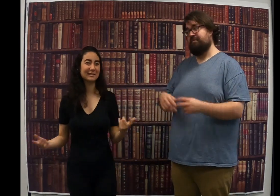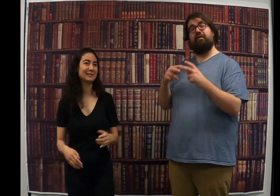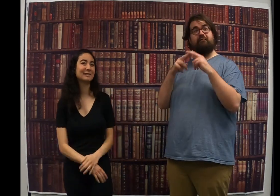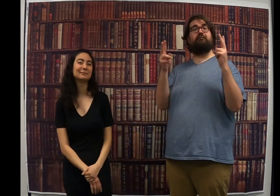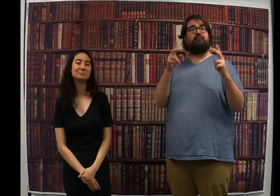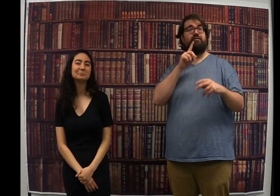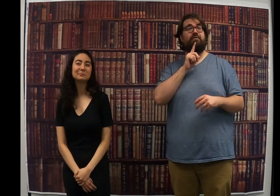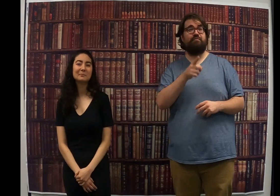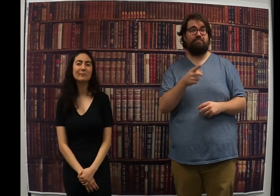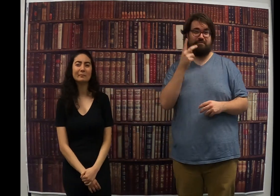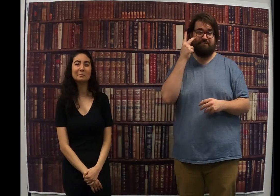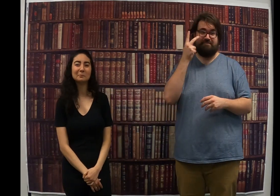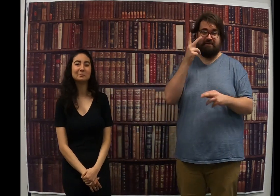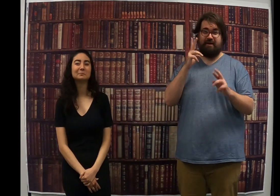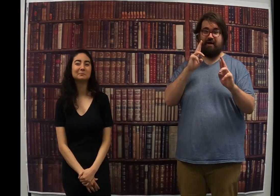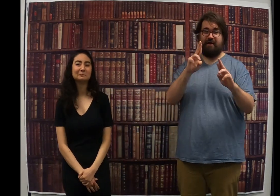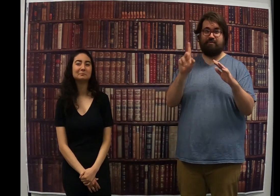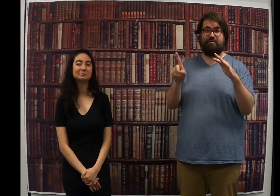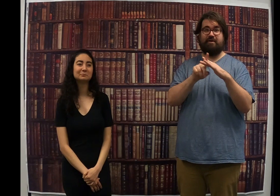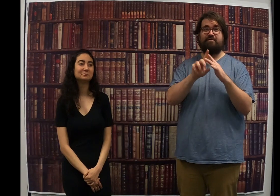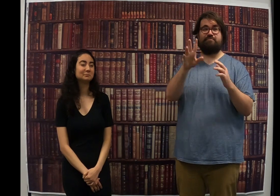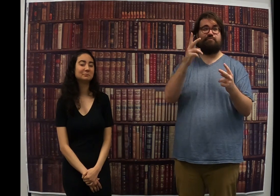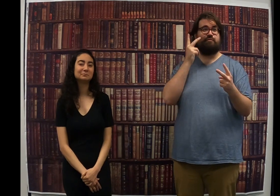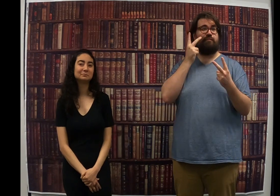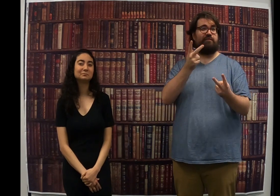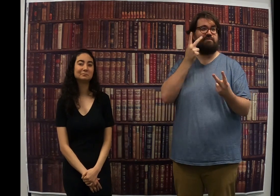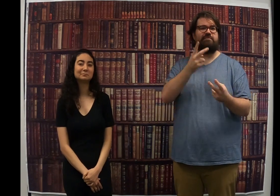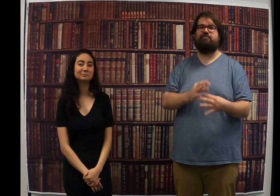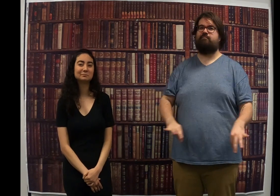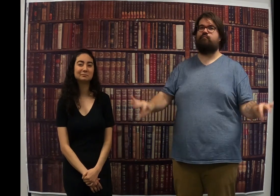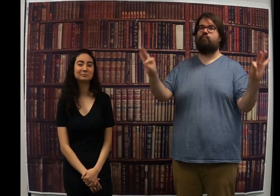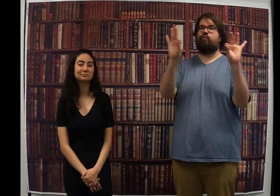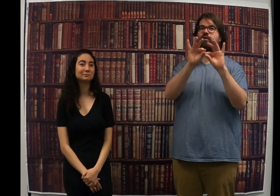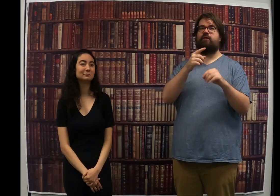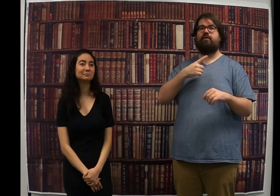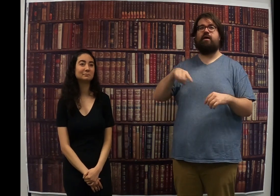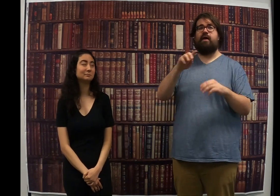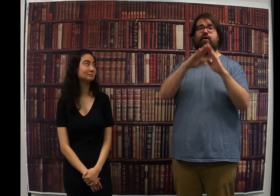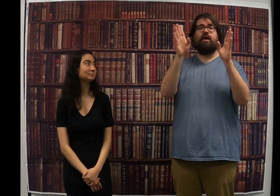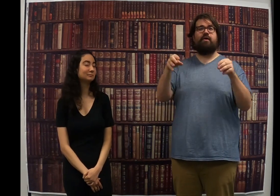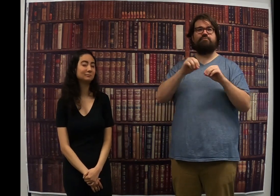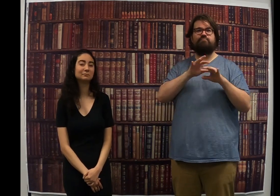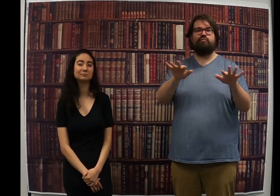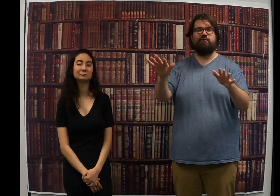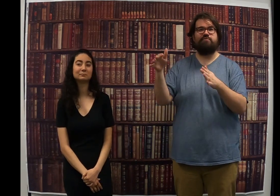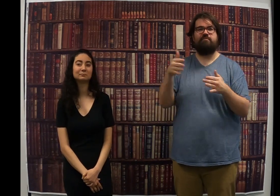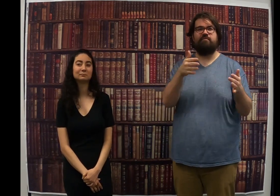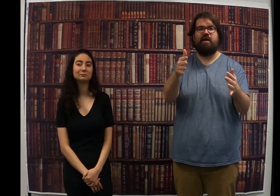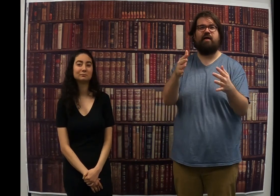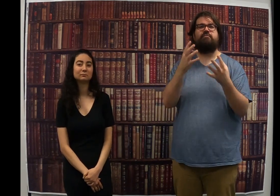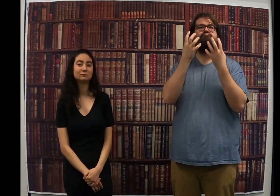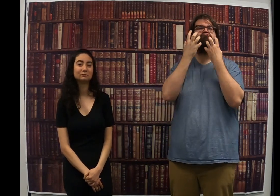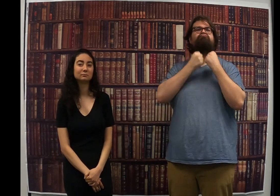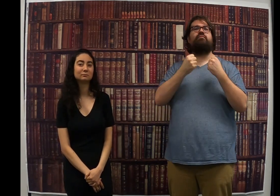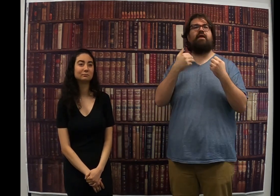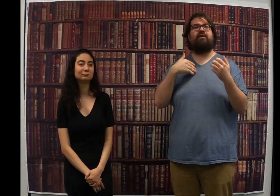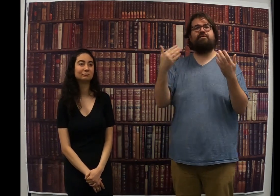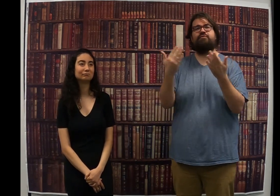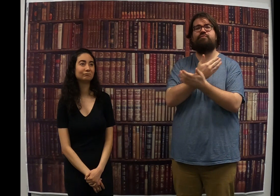This is very true. You see, honored guests, your visits are of the utmost importance. Our dear House of Branching